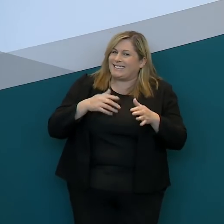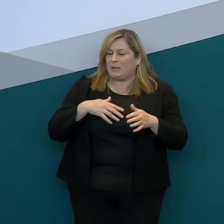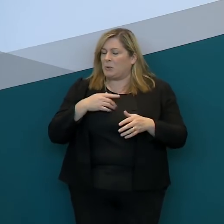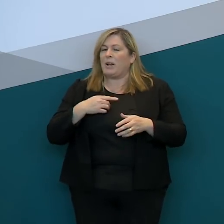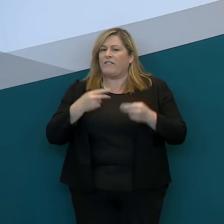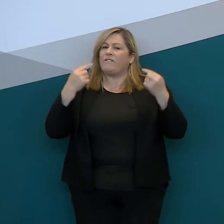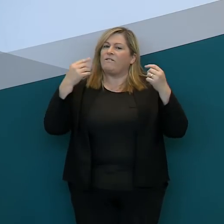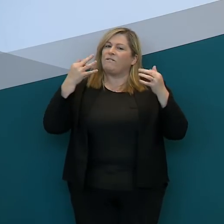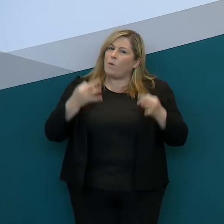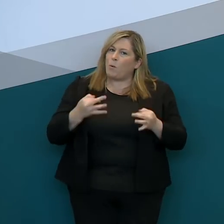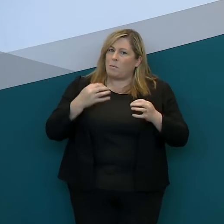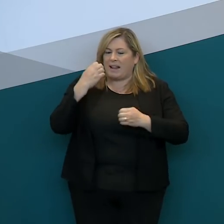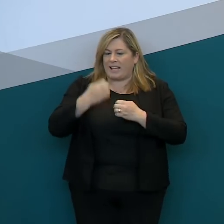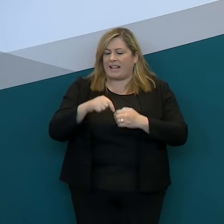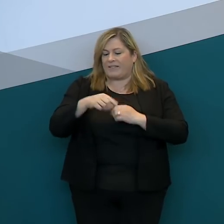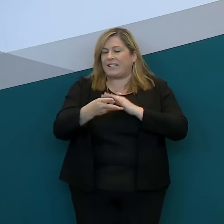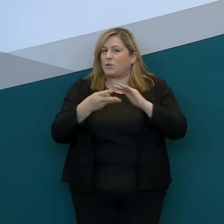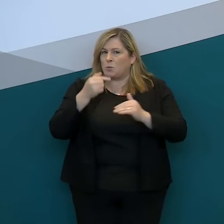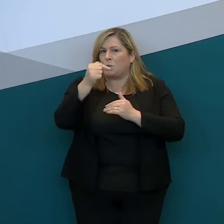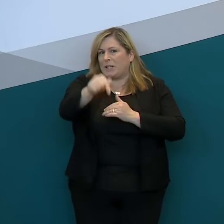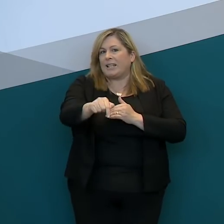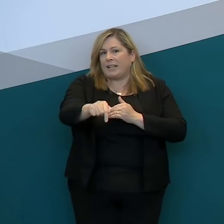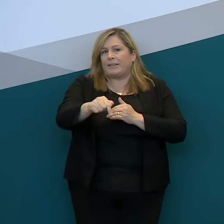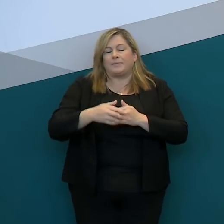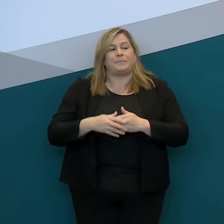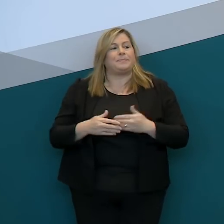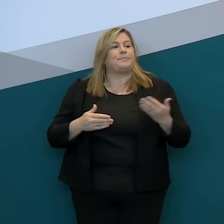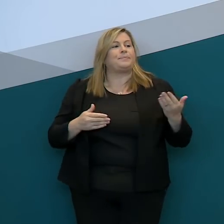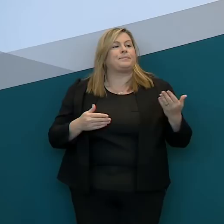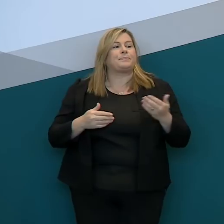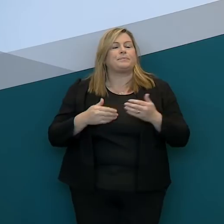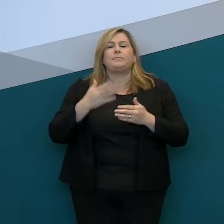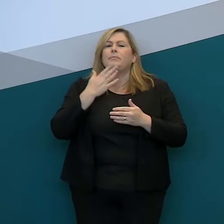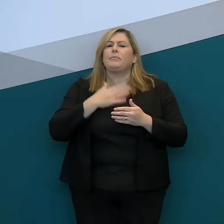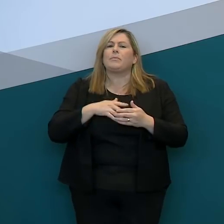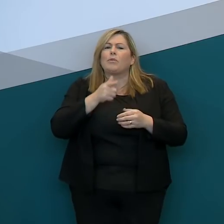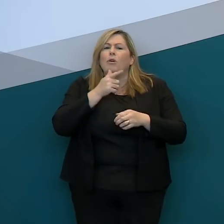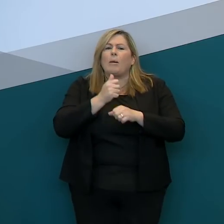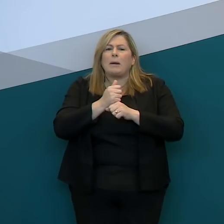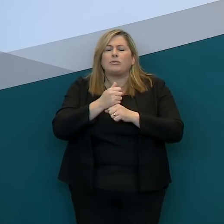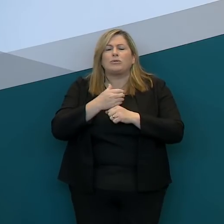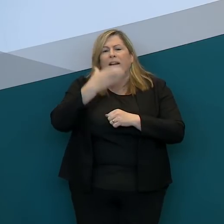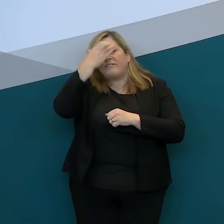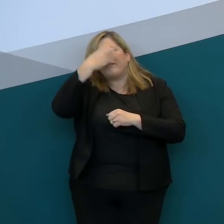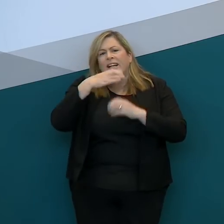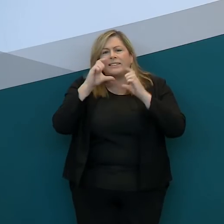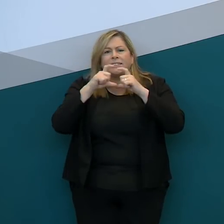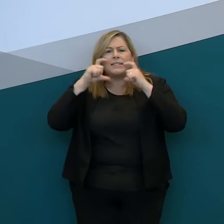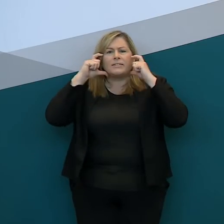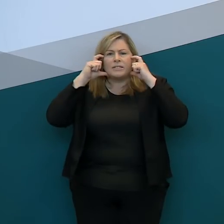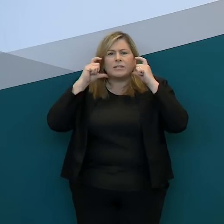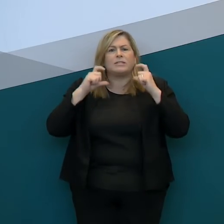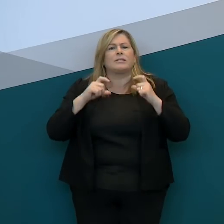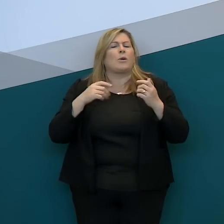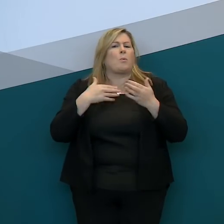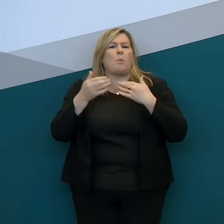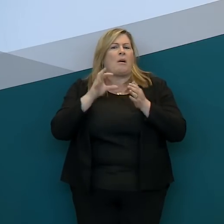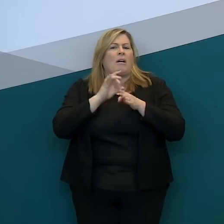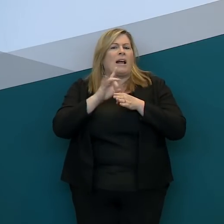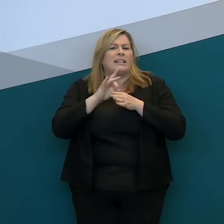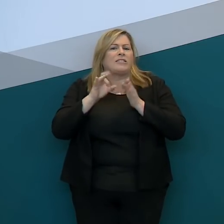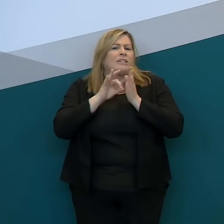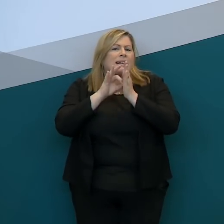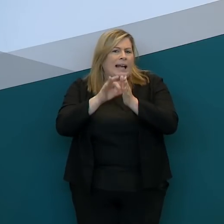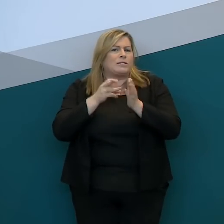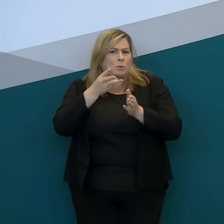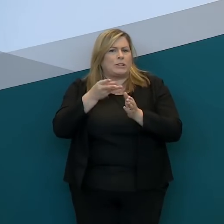this week and in respect of next Monday. Just with regard to face coverings, you discussed that at NEFIT today. Could you just tell us what sort of guidance is going to be issued